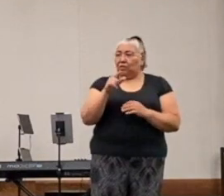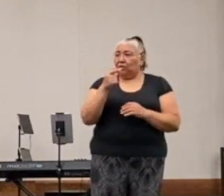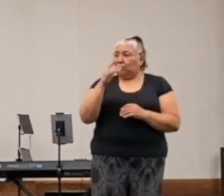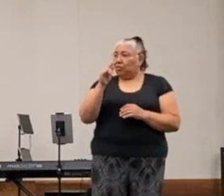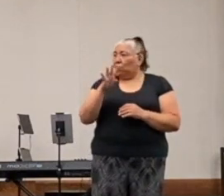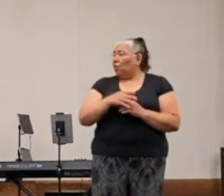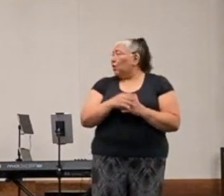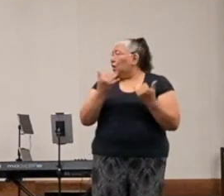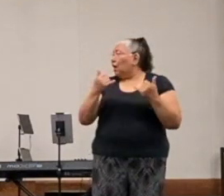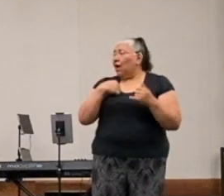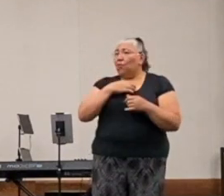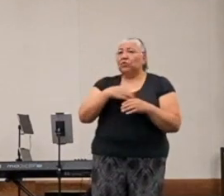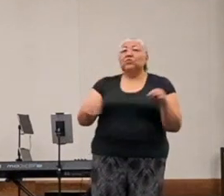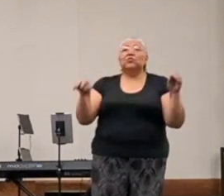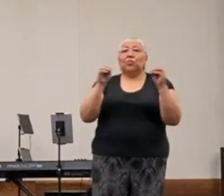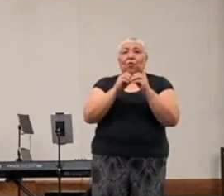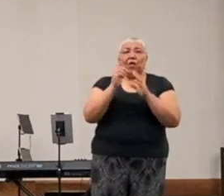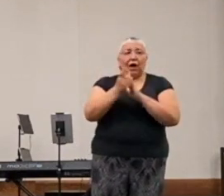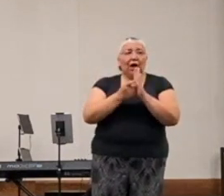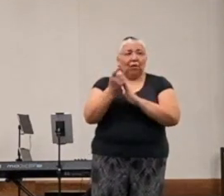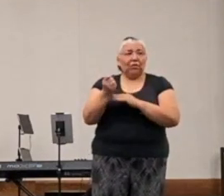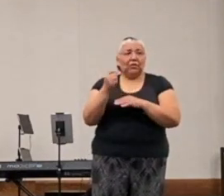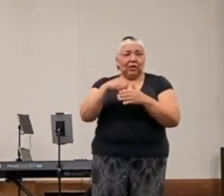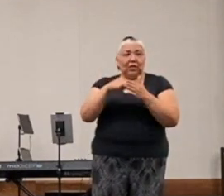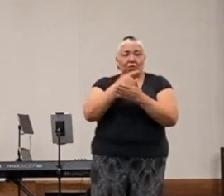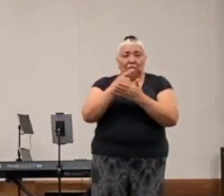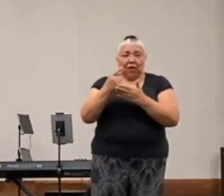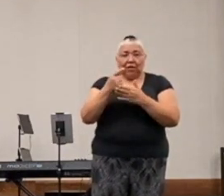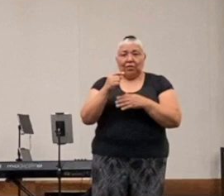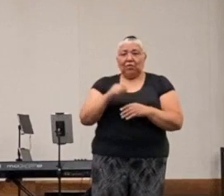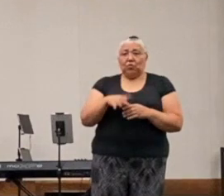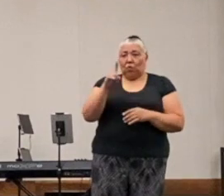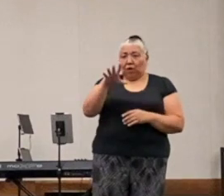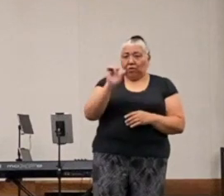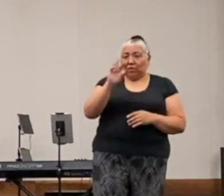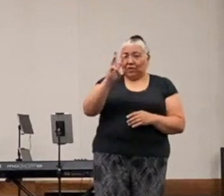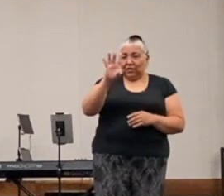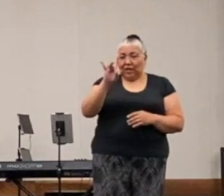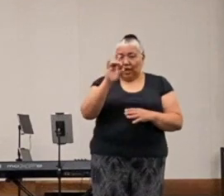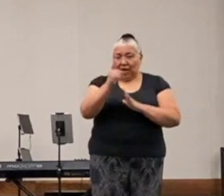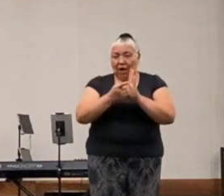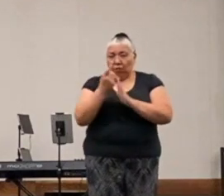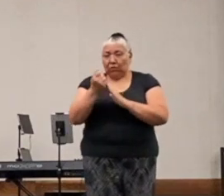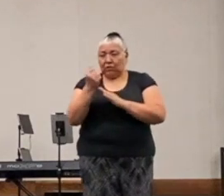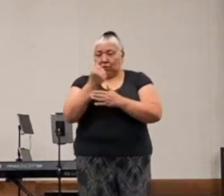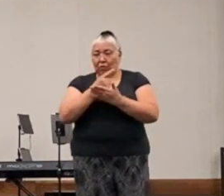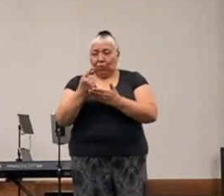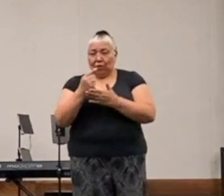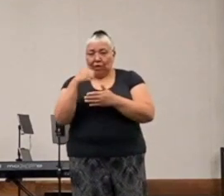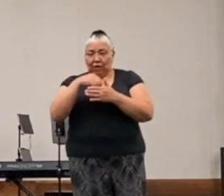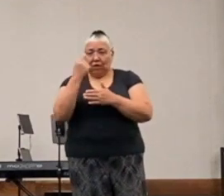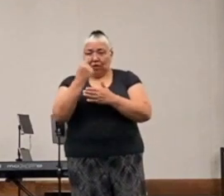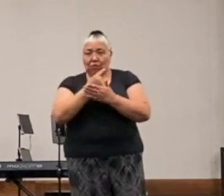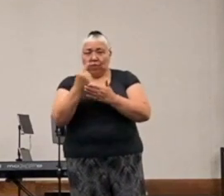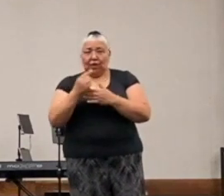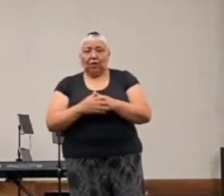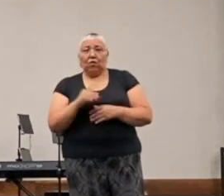I wish that there were more hours, right? So in a week, there's 168 hours a week, in a week, okay?